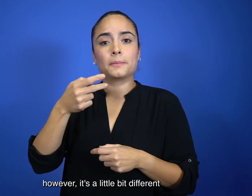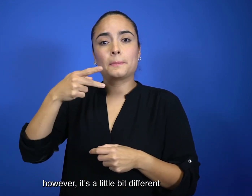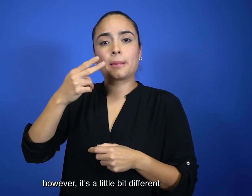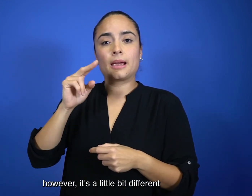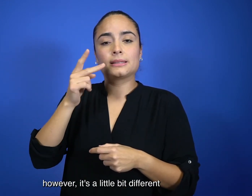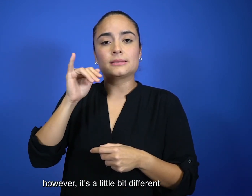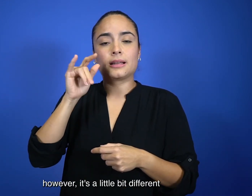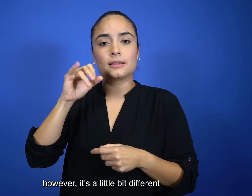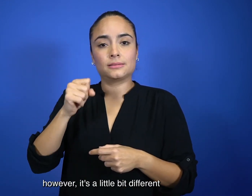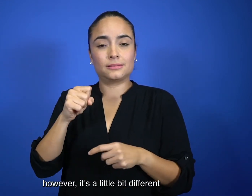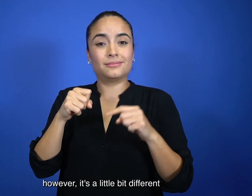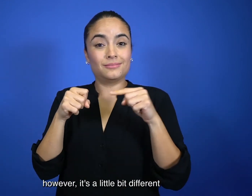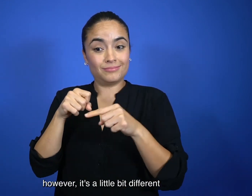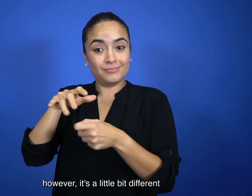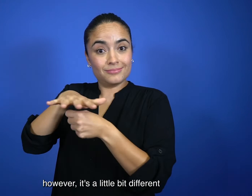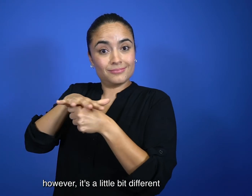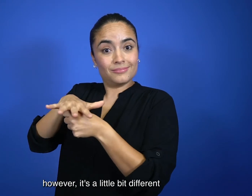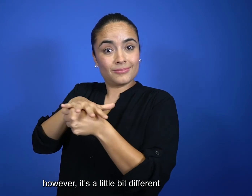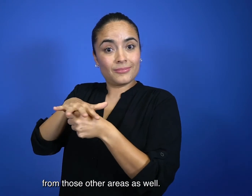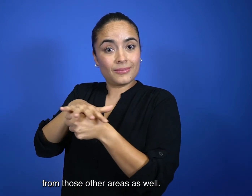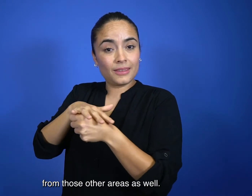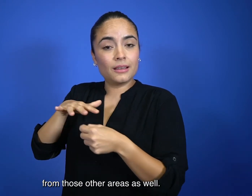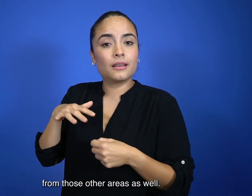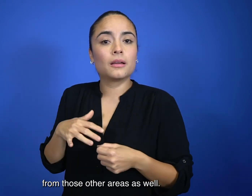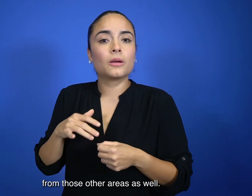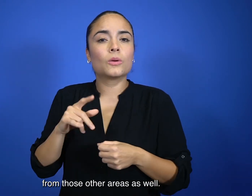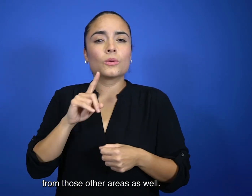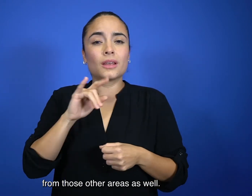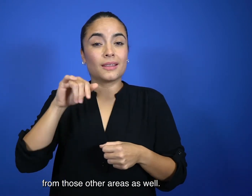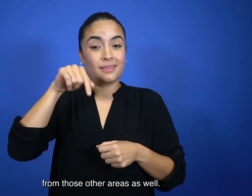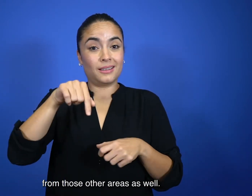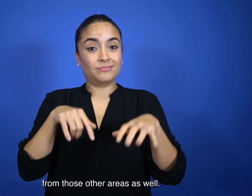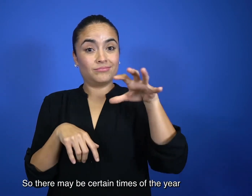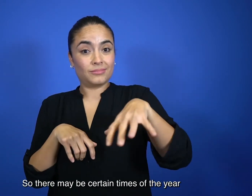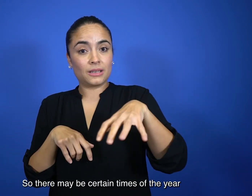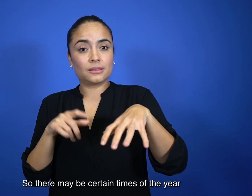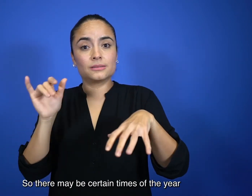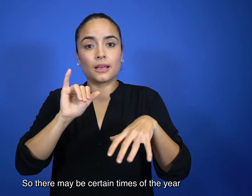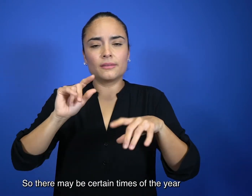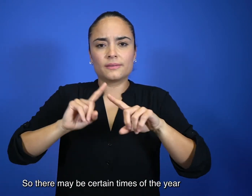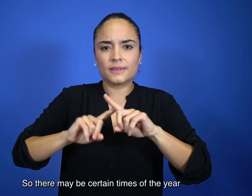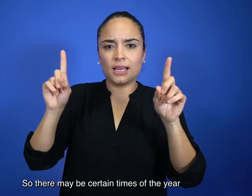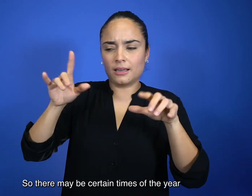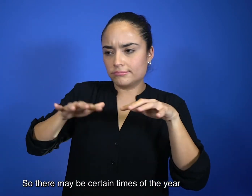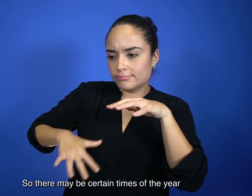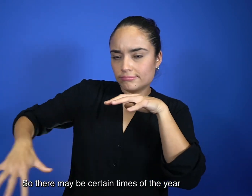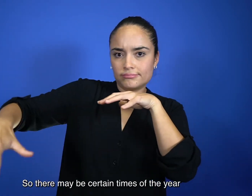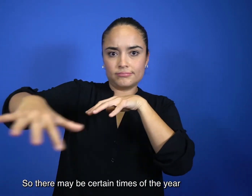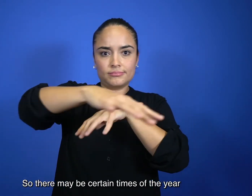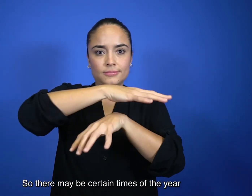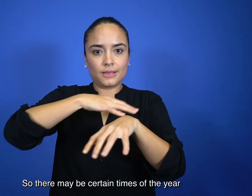it's a little bit different from those other areas as well. So there may be certain times of the year